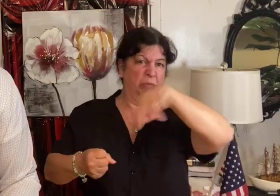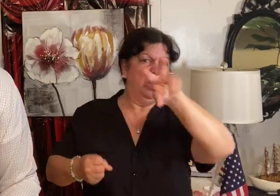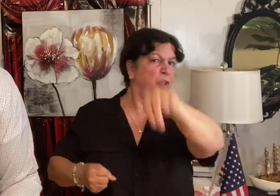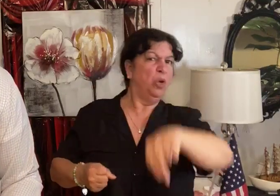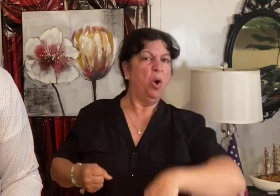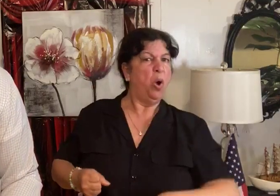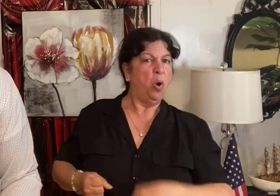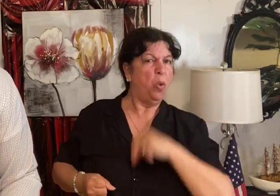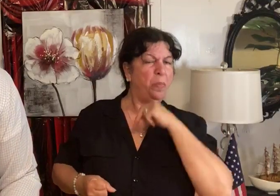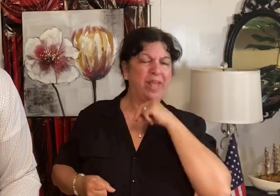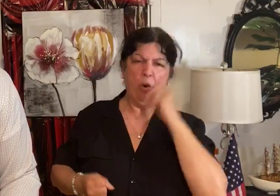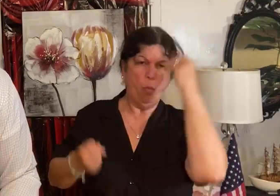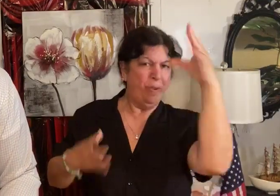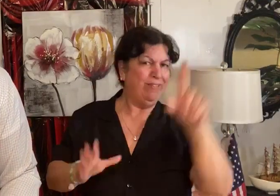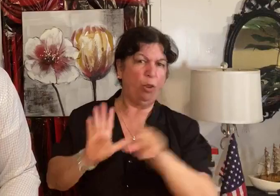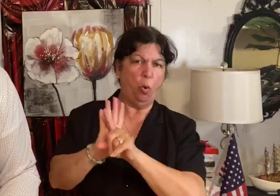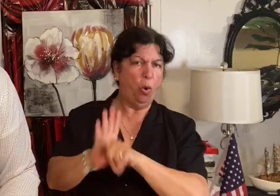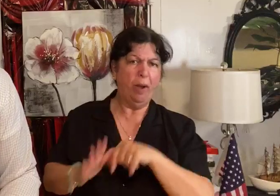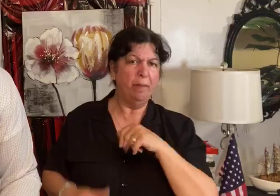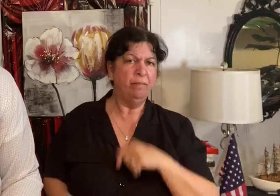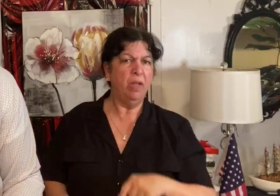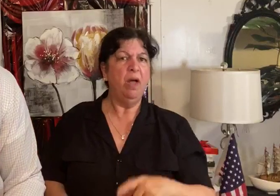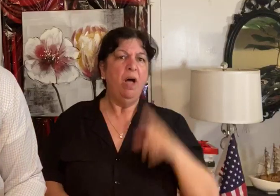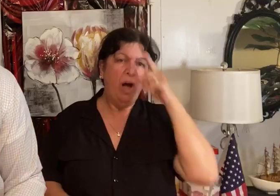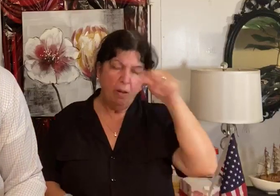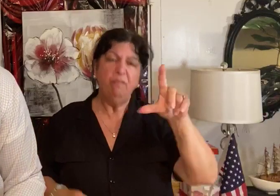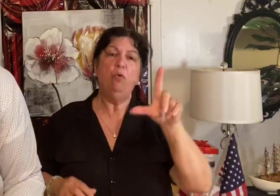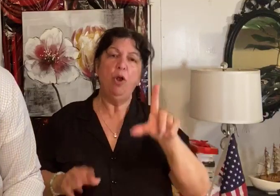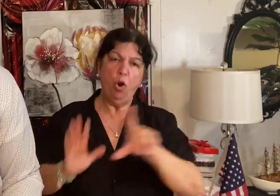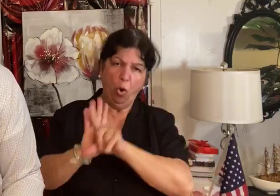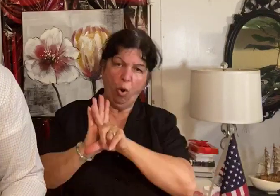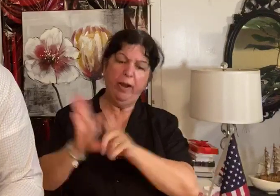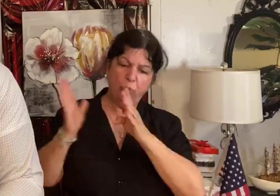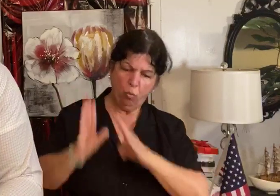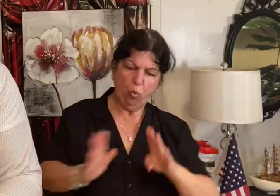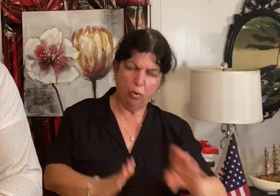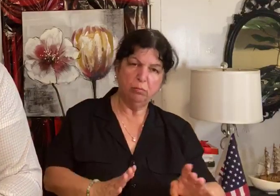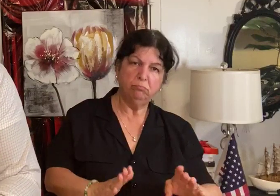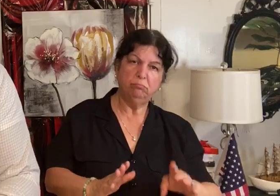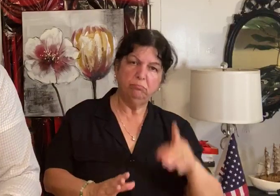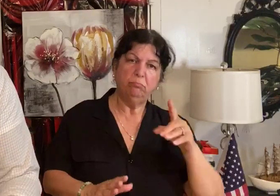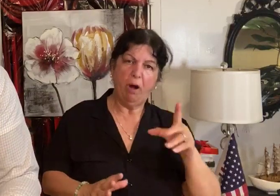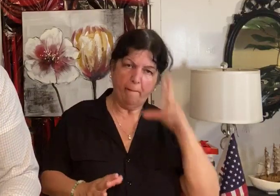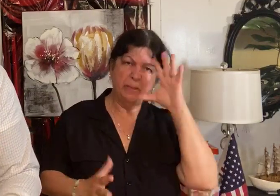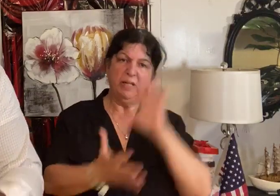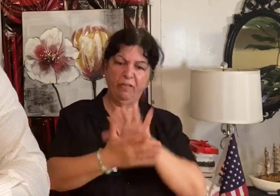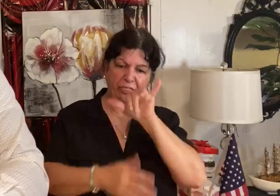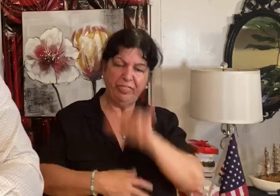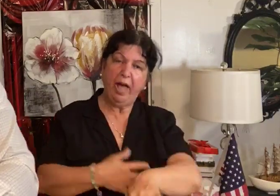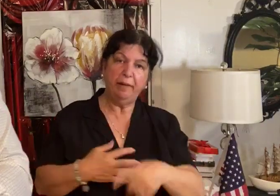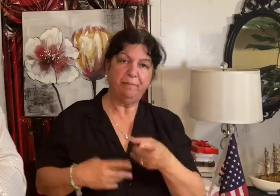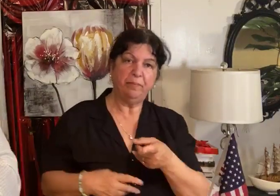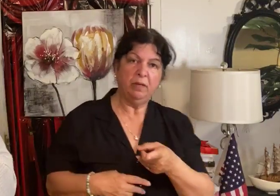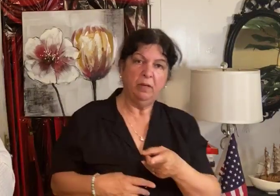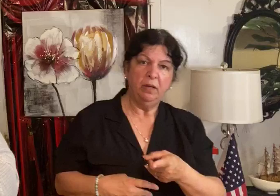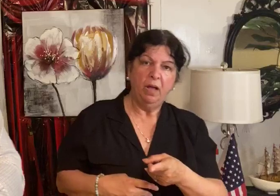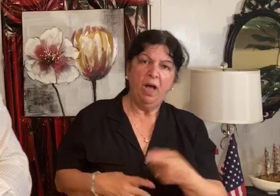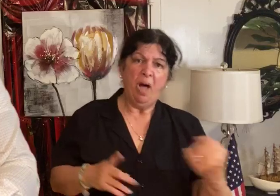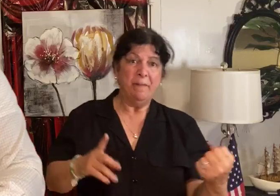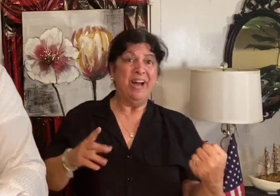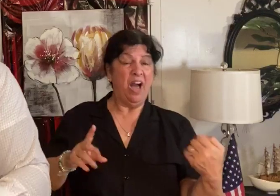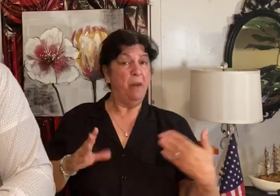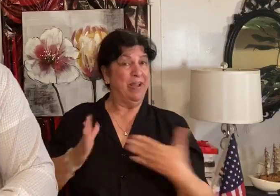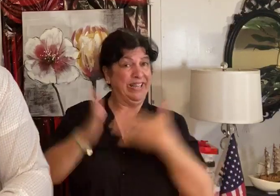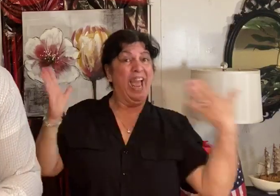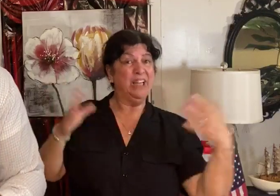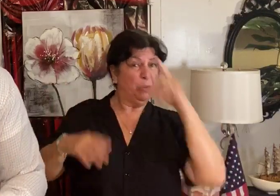lawless behavior in the streets. I'm for law and order. I'm against police officers that abuse their